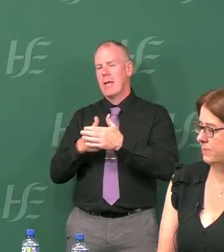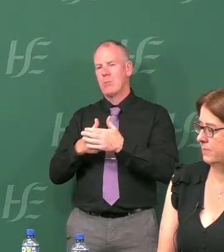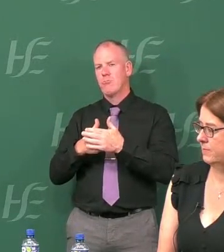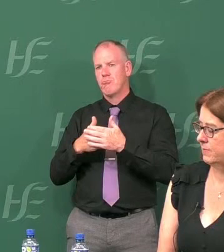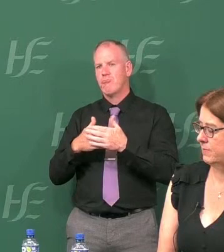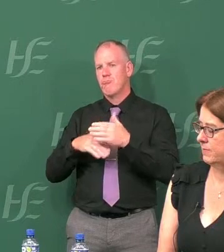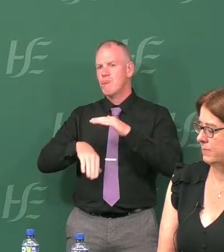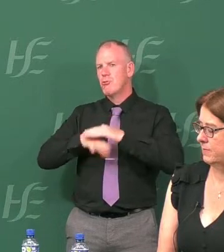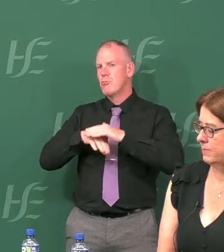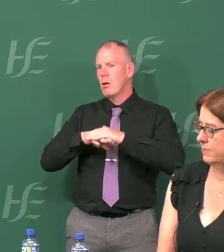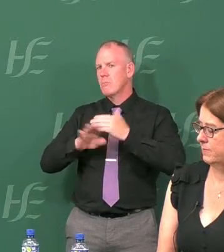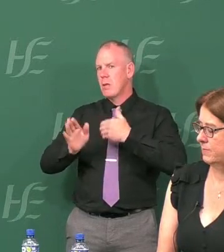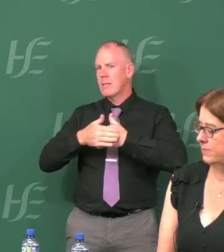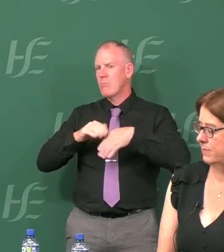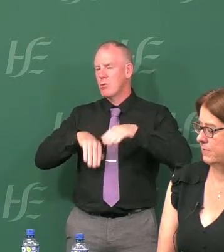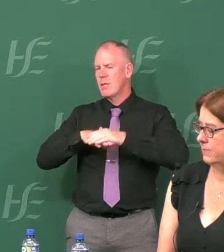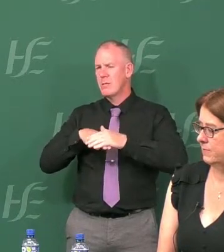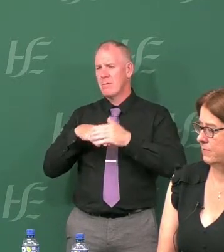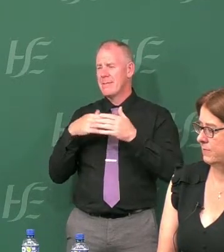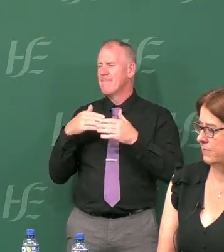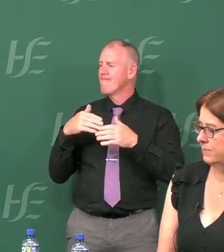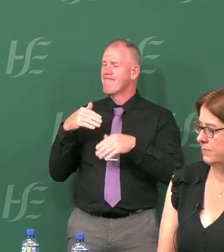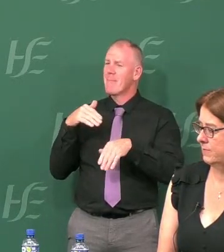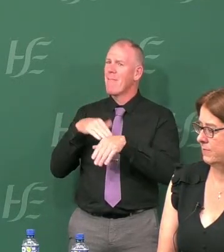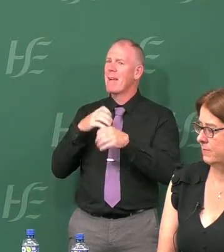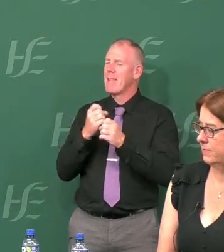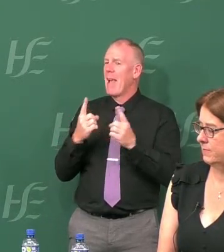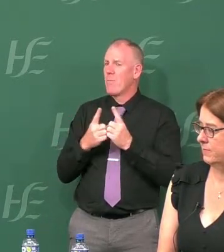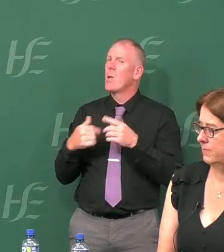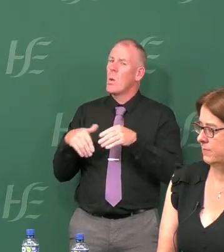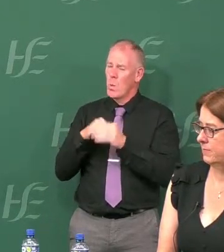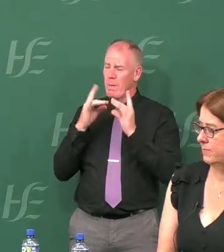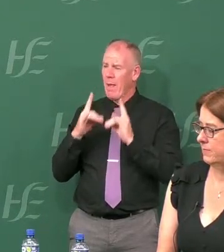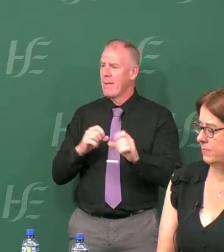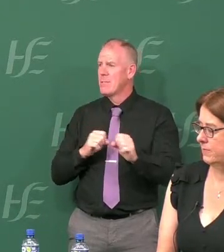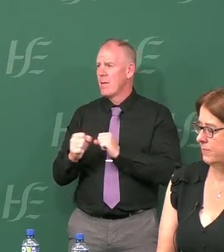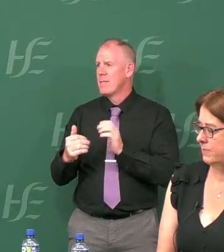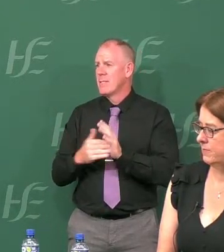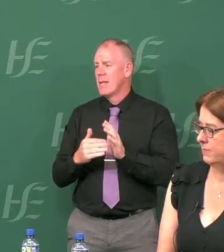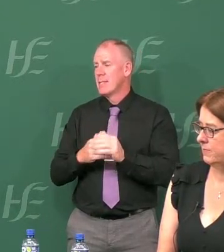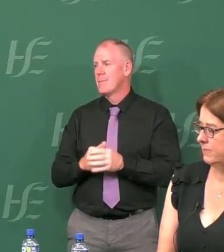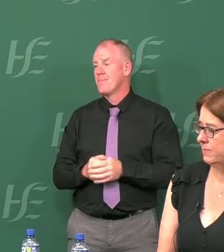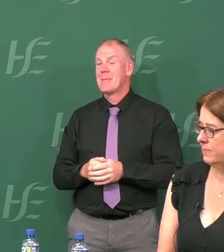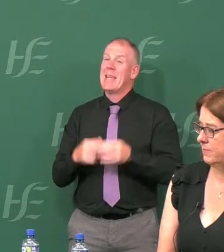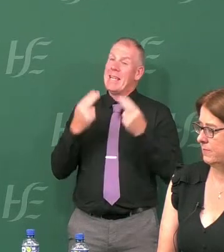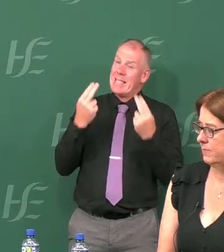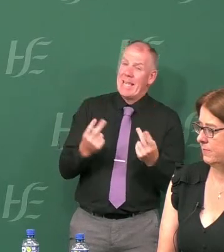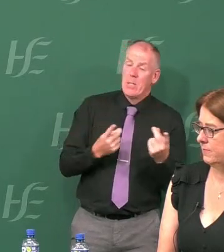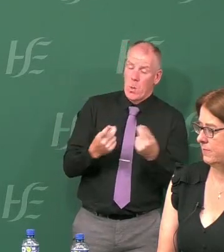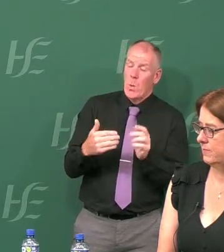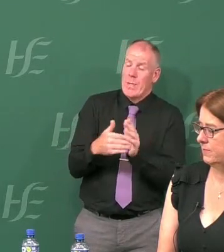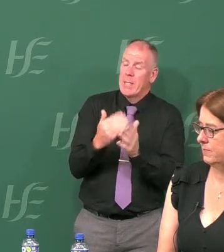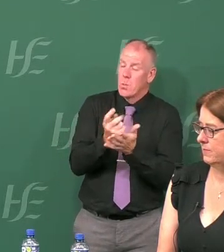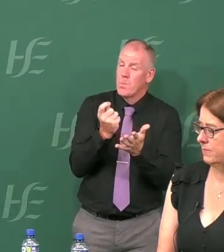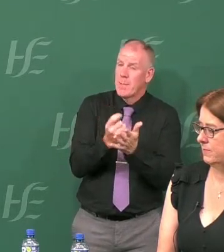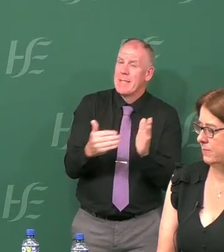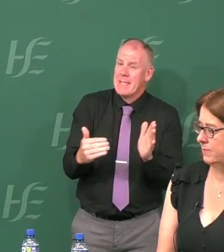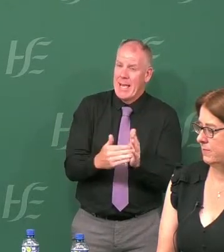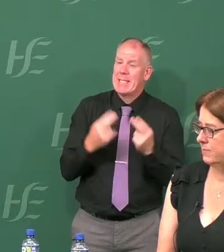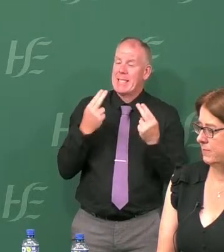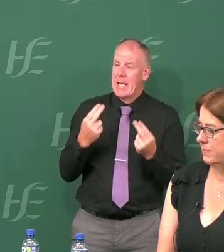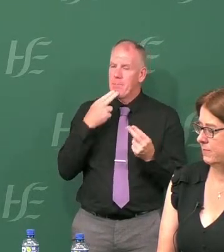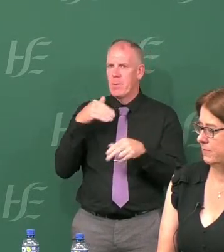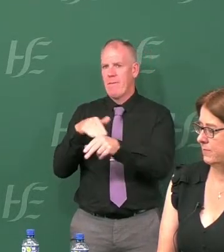yes, we know they hurt everybody and they hurt the health service over time. Needed and required at points in time, but